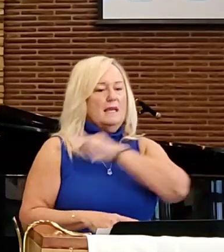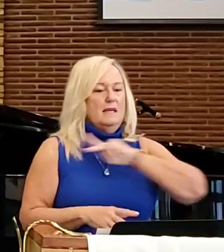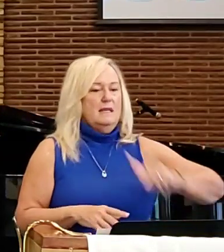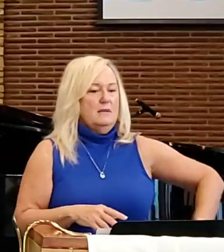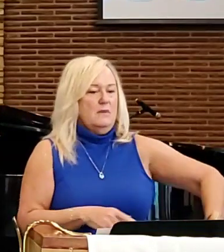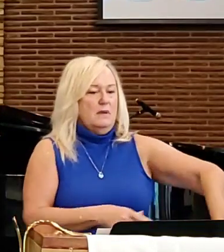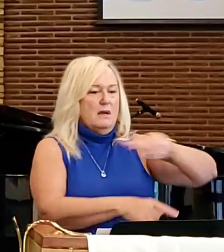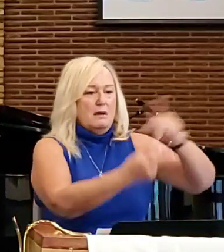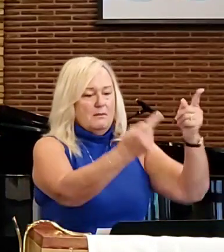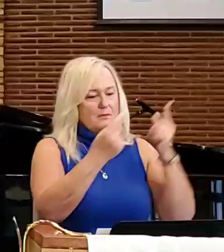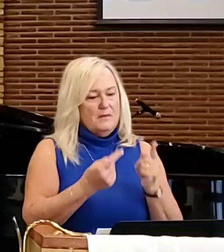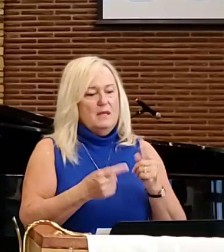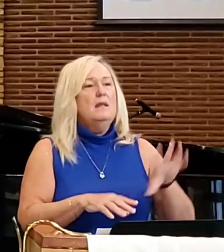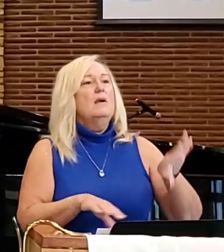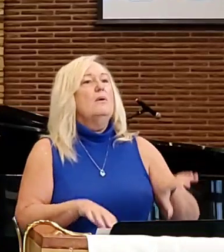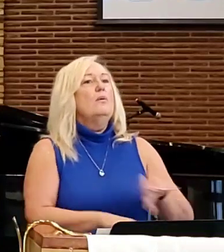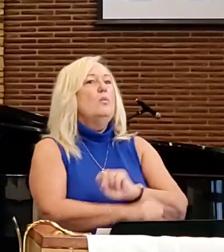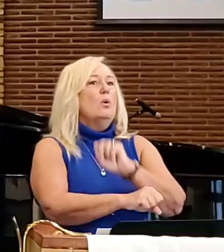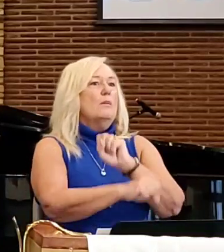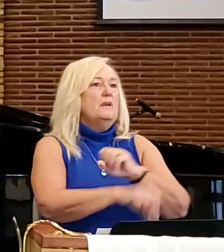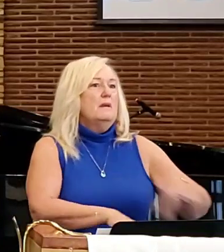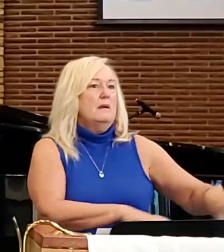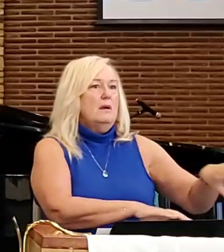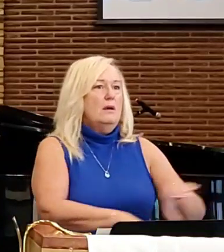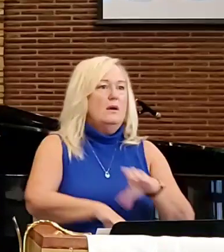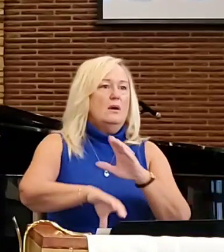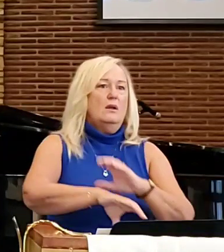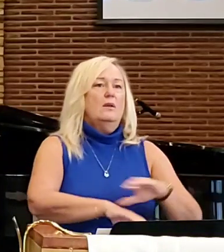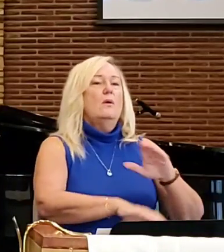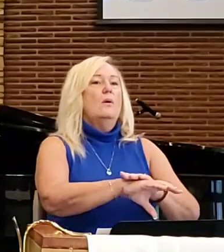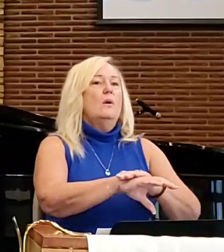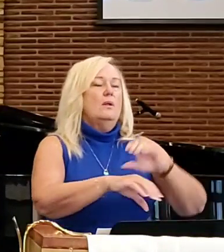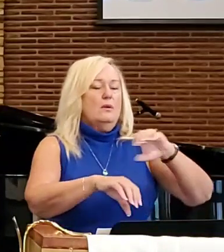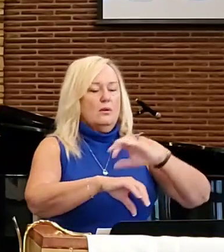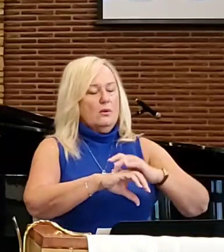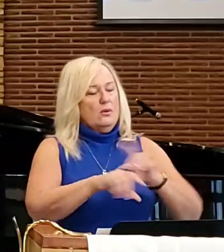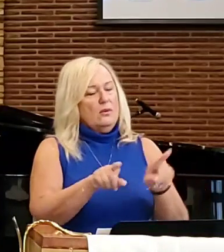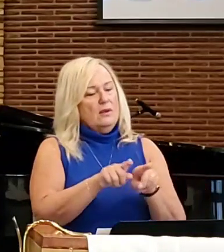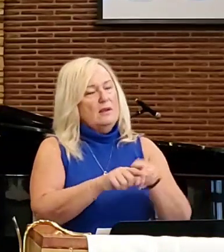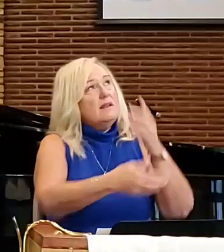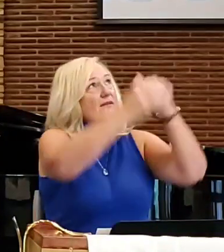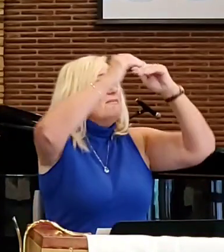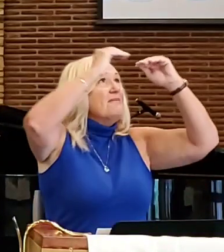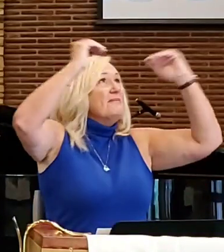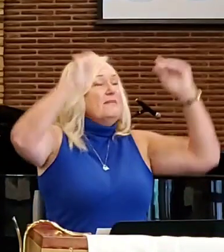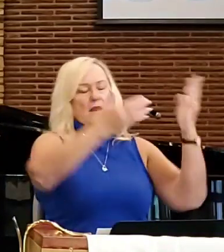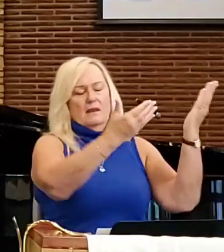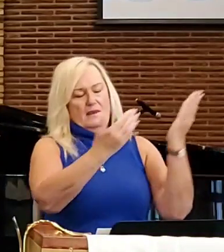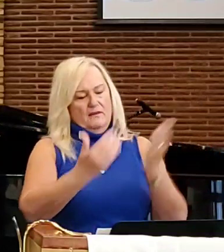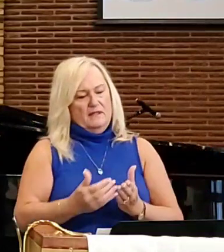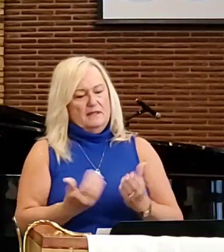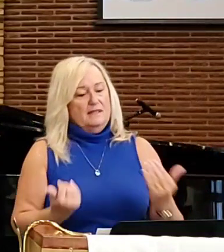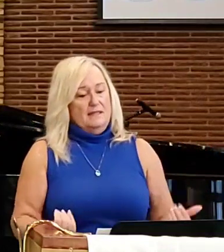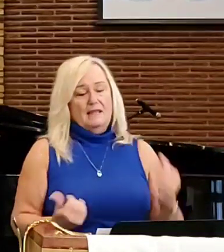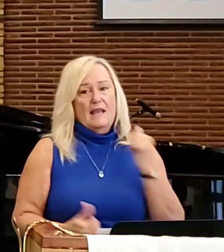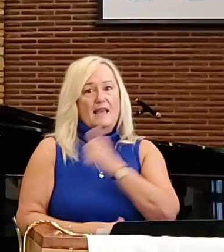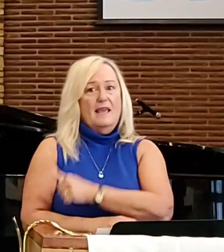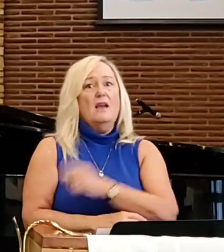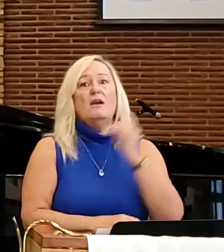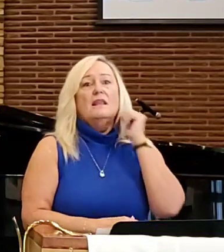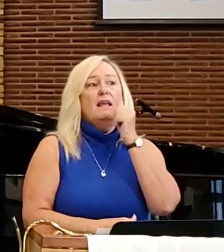Thy kingdom come, thy will be done, on earth as it is in heaven. Give us this day our